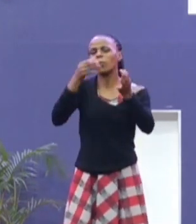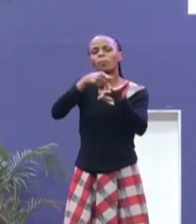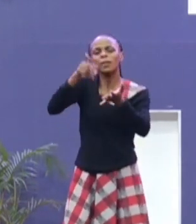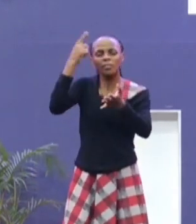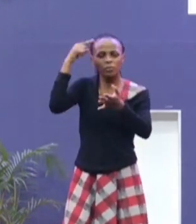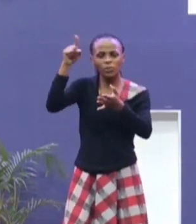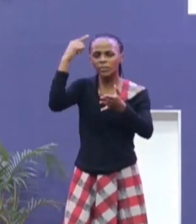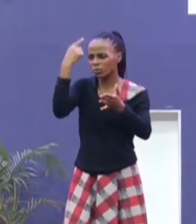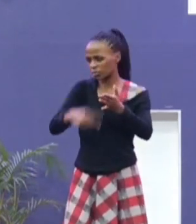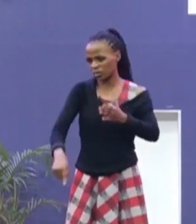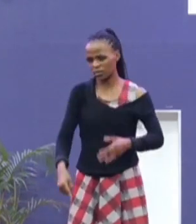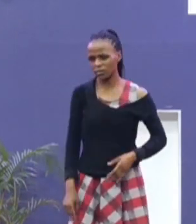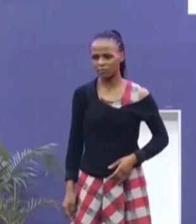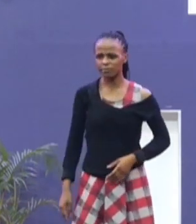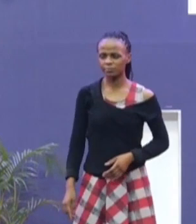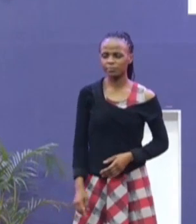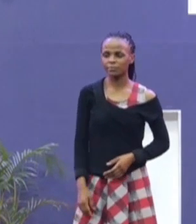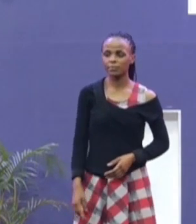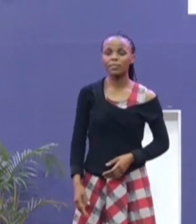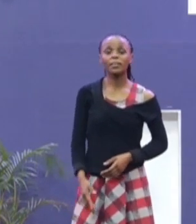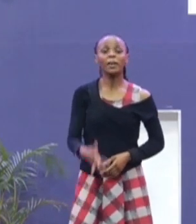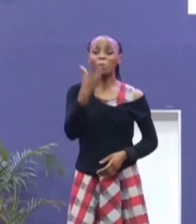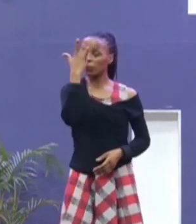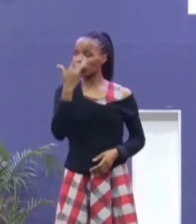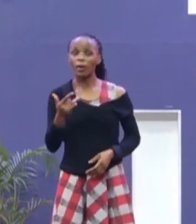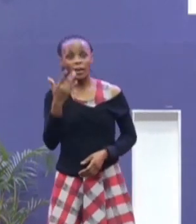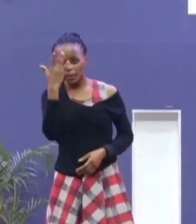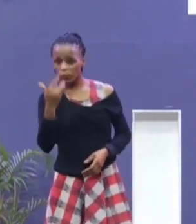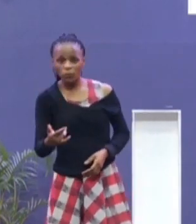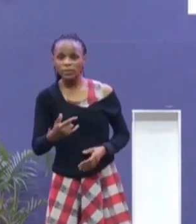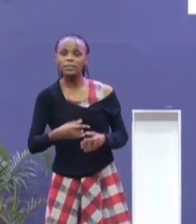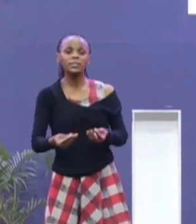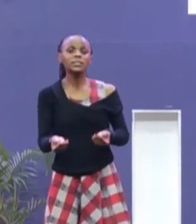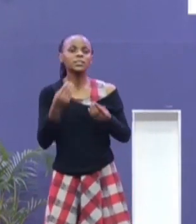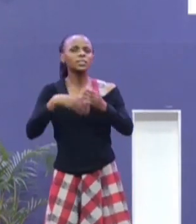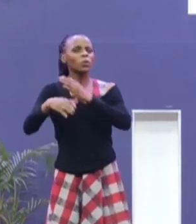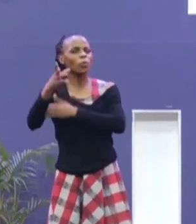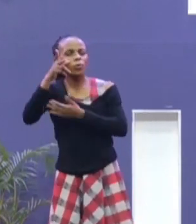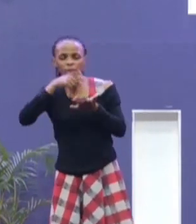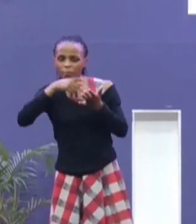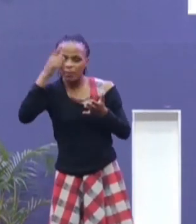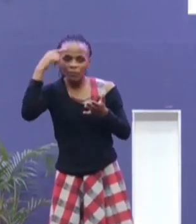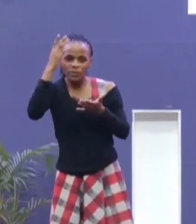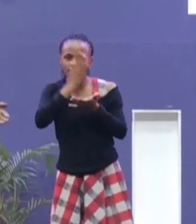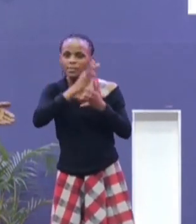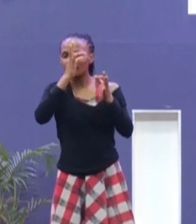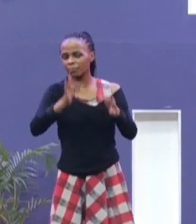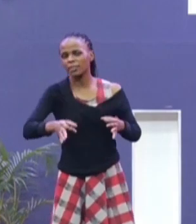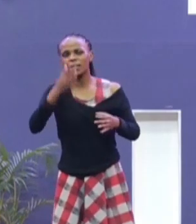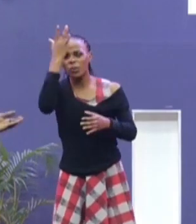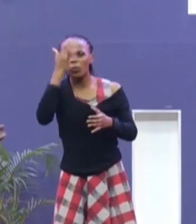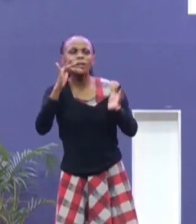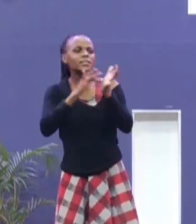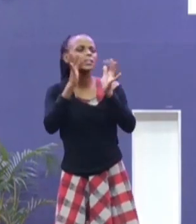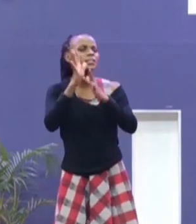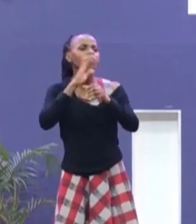Kati yasasula lwachi? Why did God pay for it? Why was Jesus made